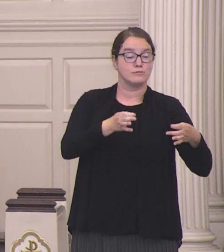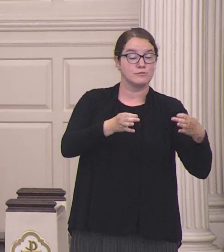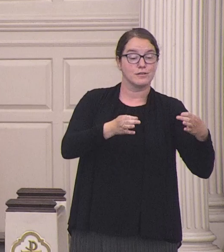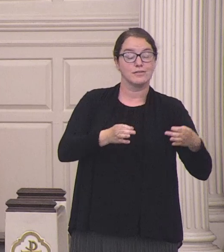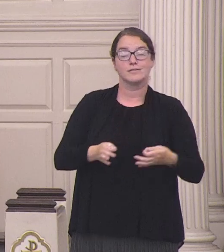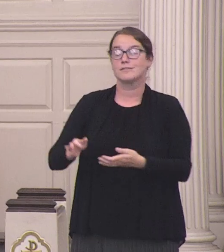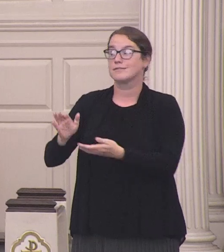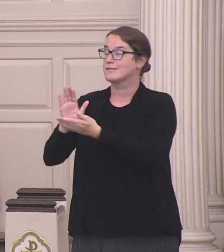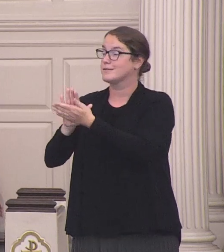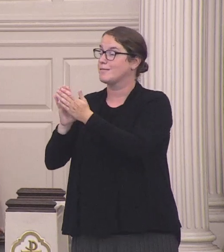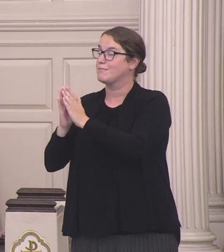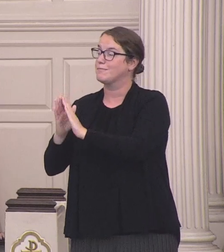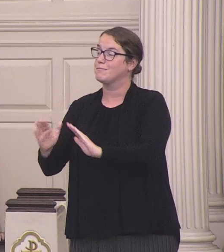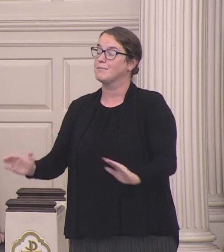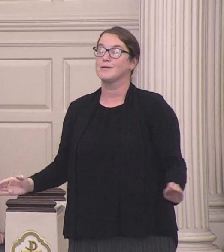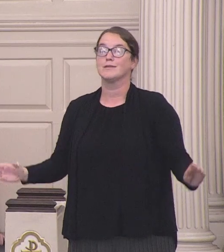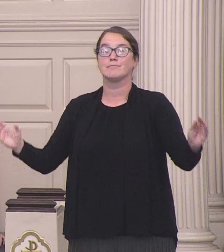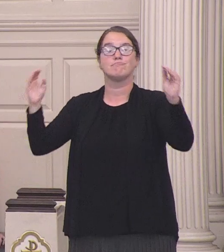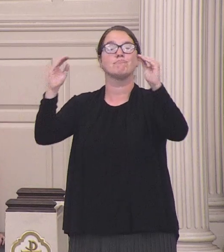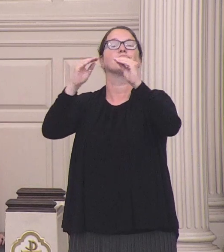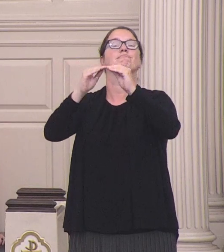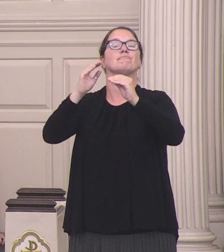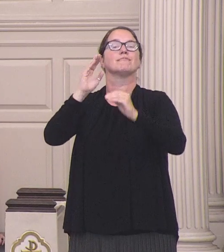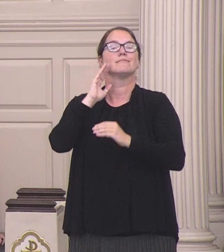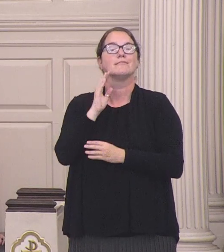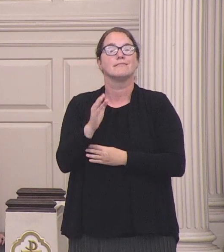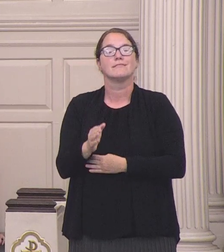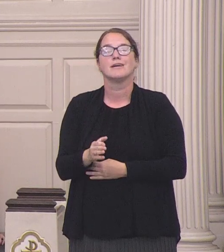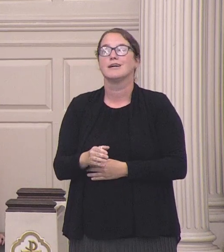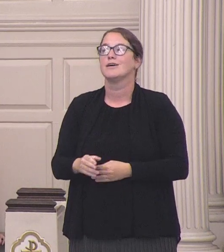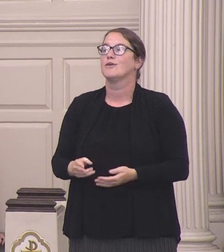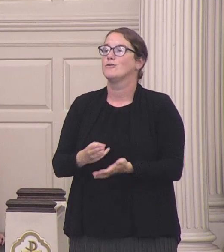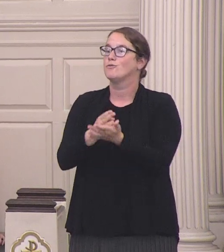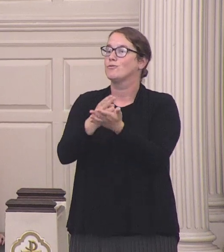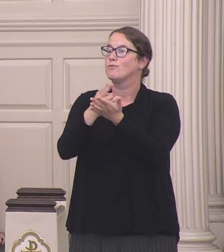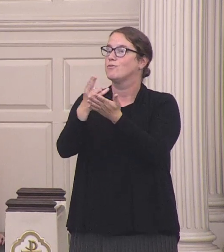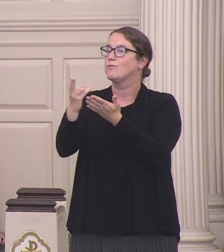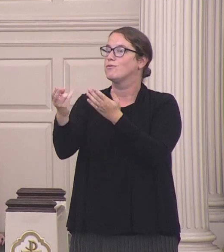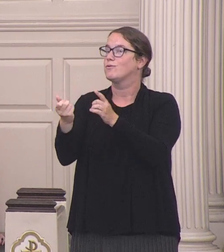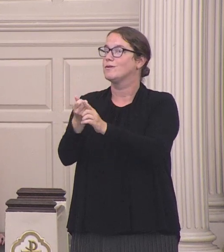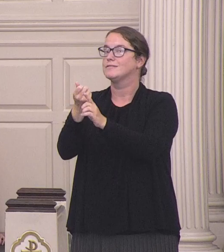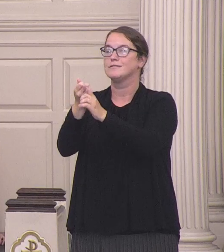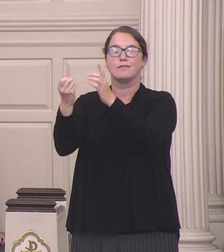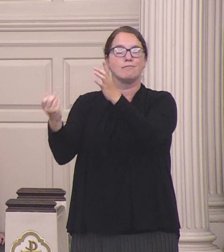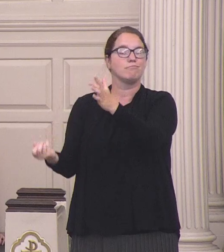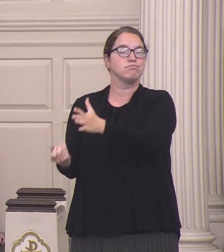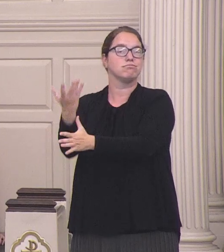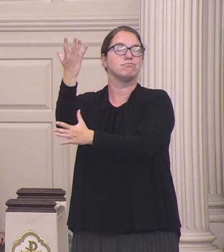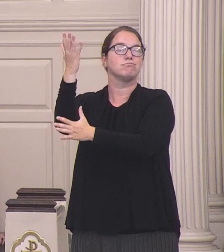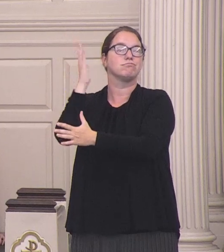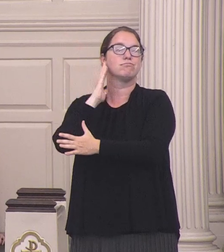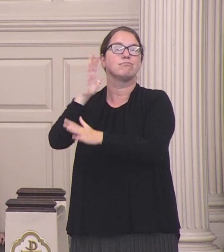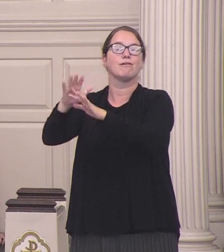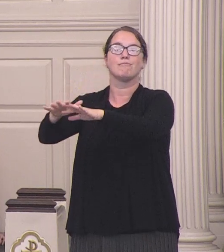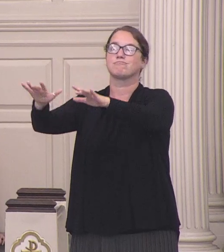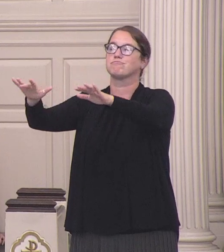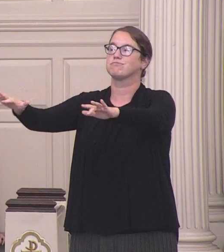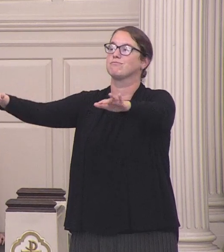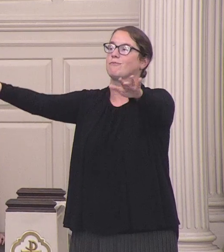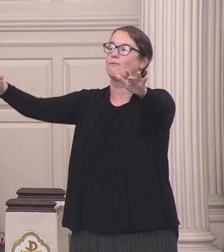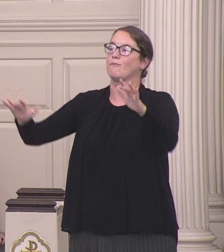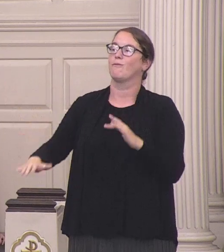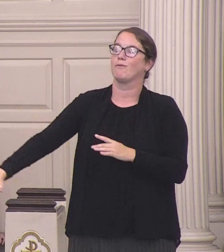shall kiss, truth shall spring out of the